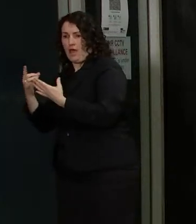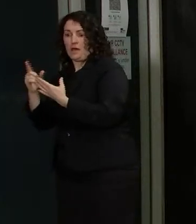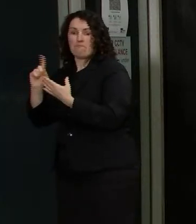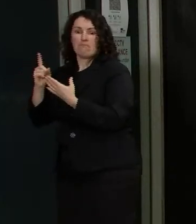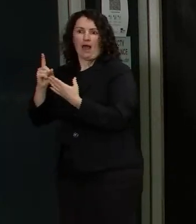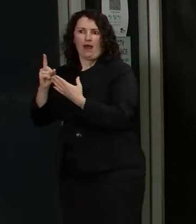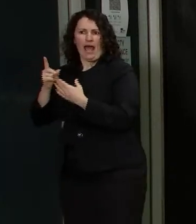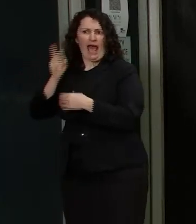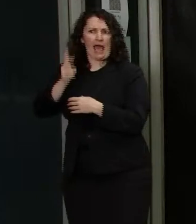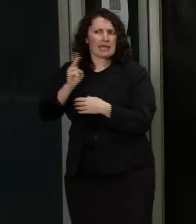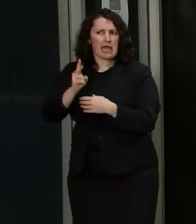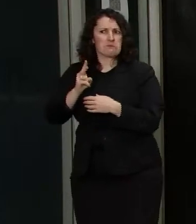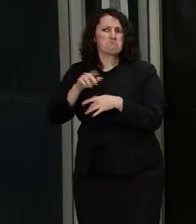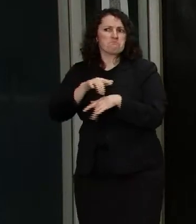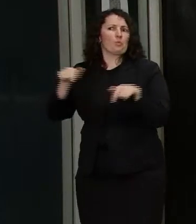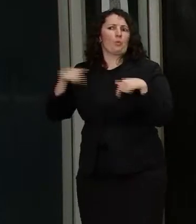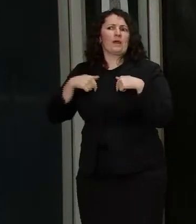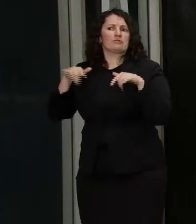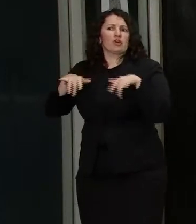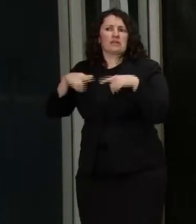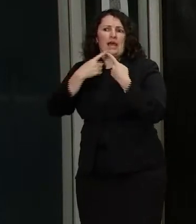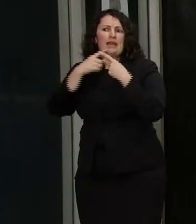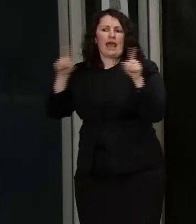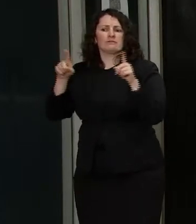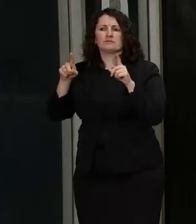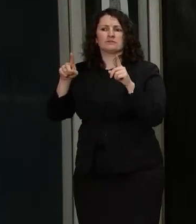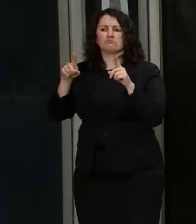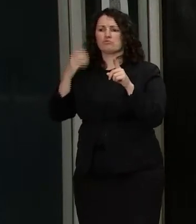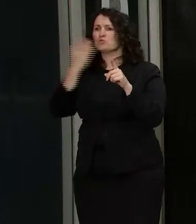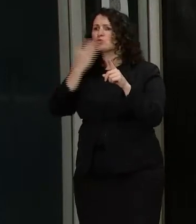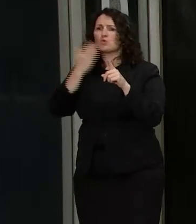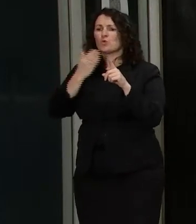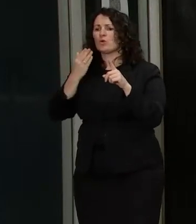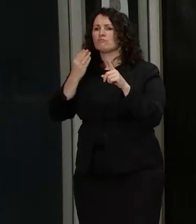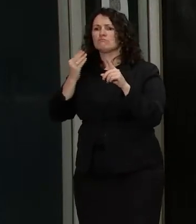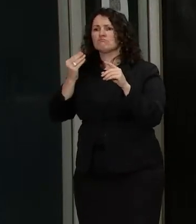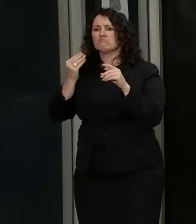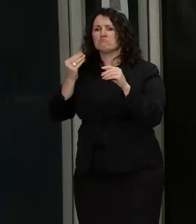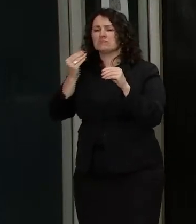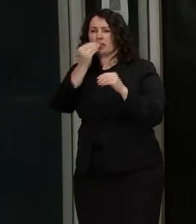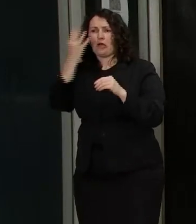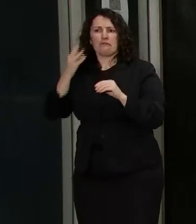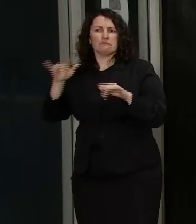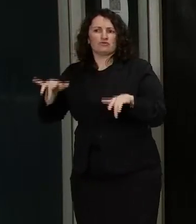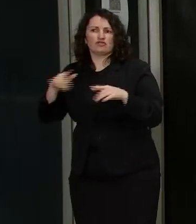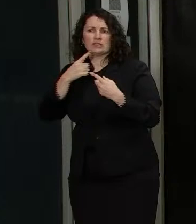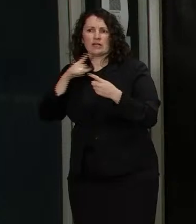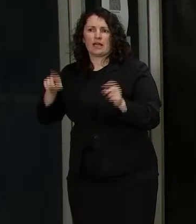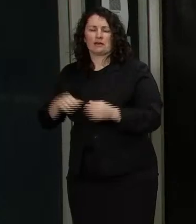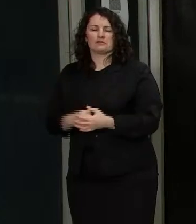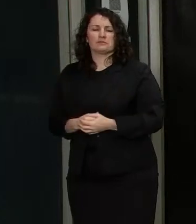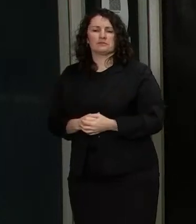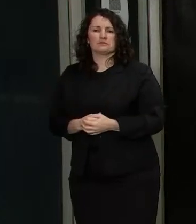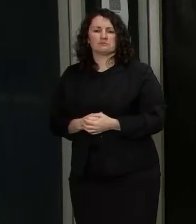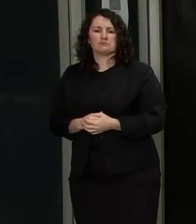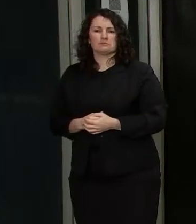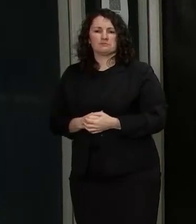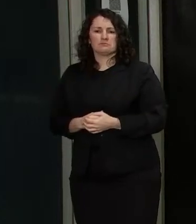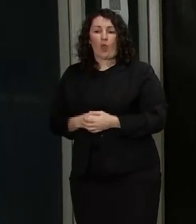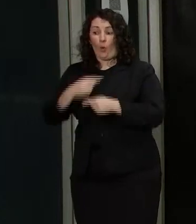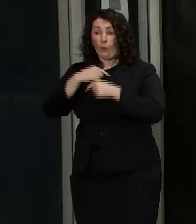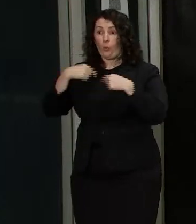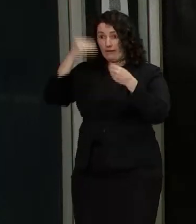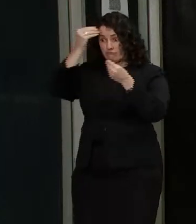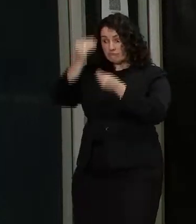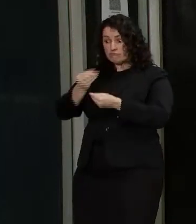prioritise return to face-to-face teaching, and that's what's happening at schools right across the board. We've said to schools,